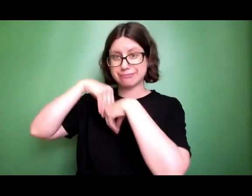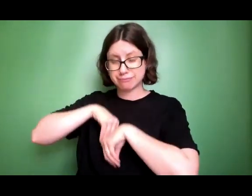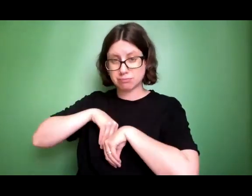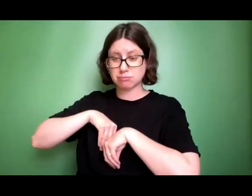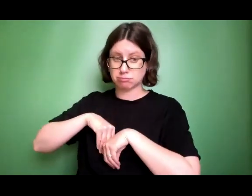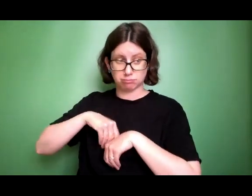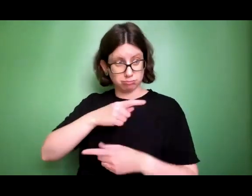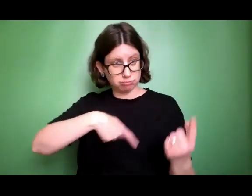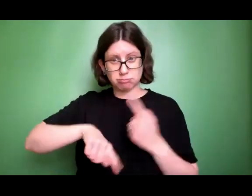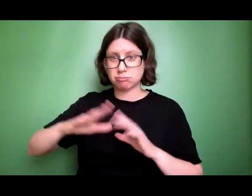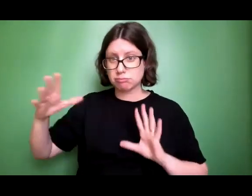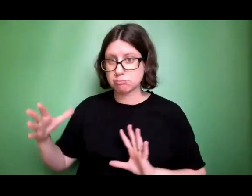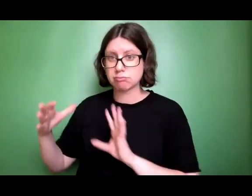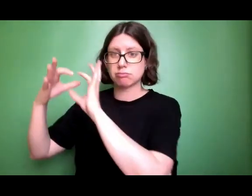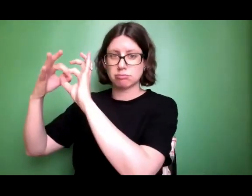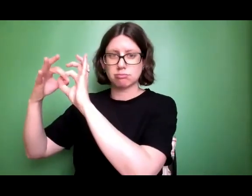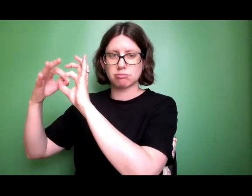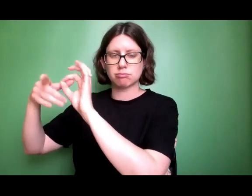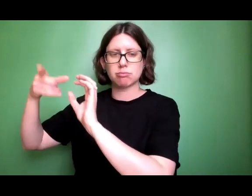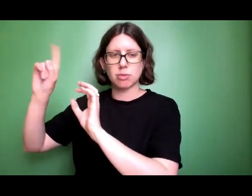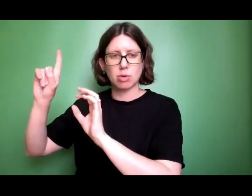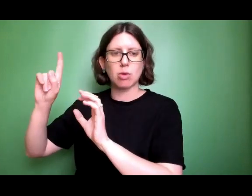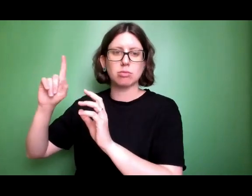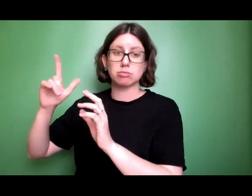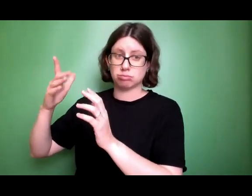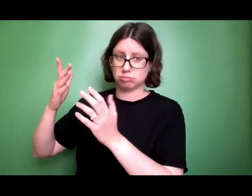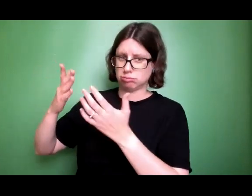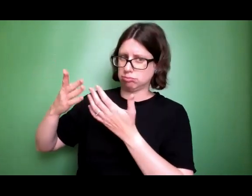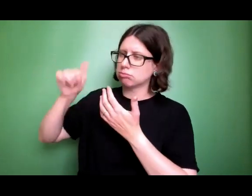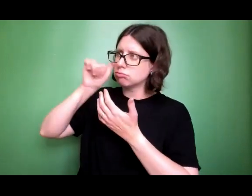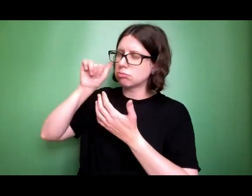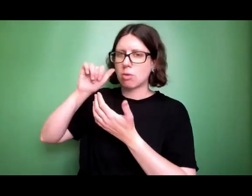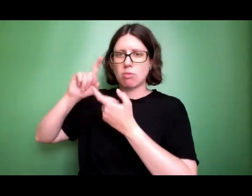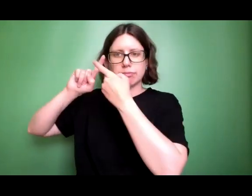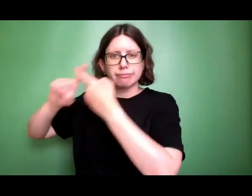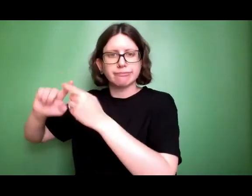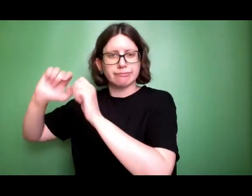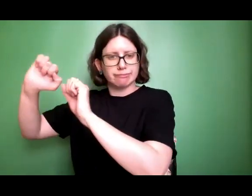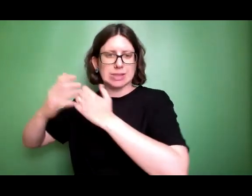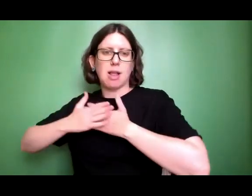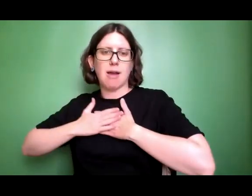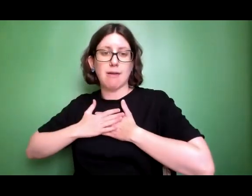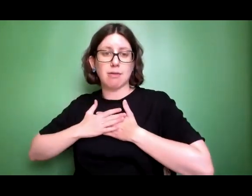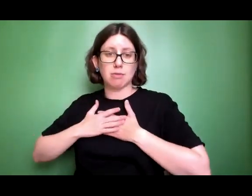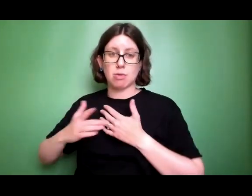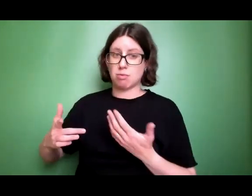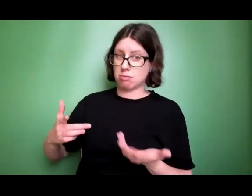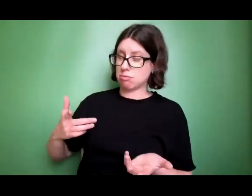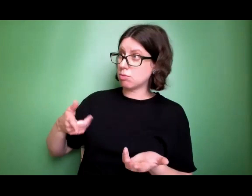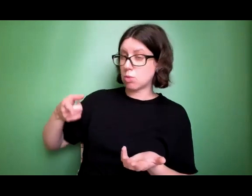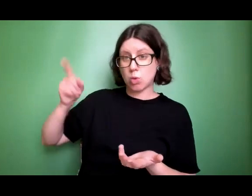rely on the love God has for us. God is love. Whoever lives in love lives in God and God in them.